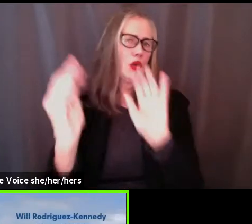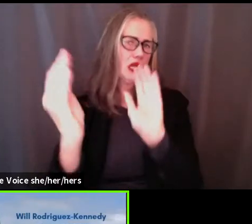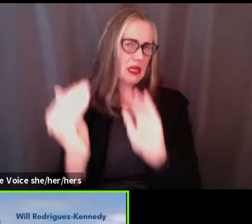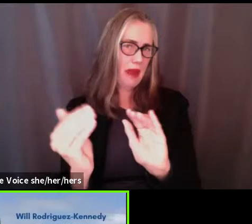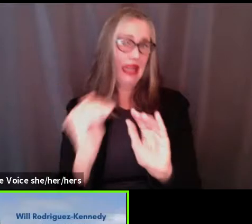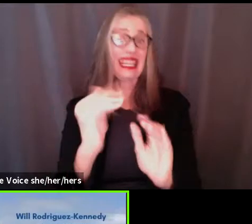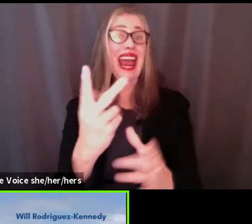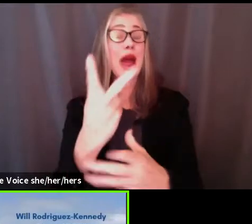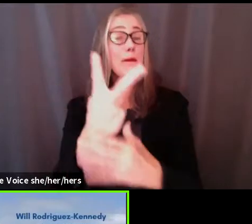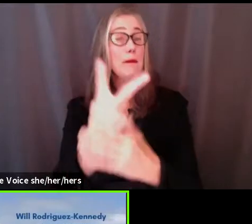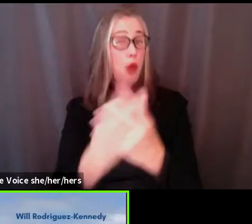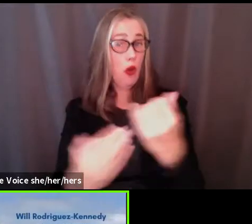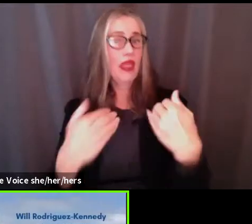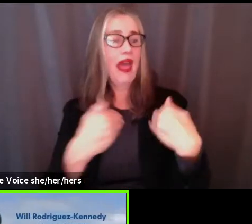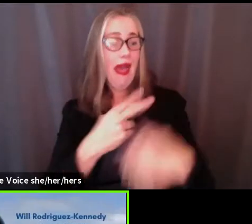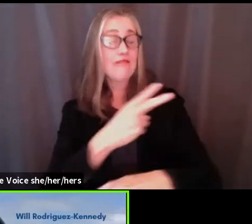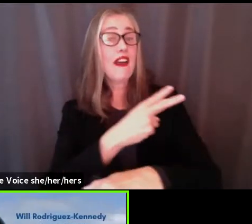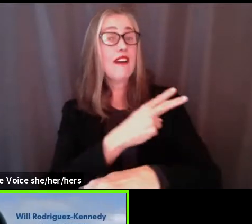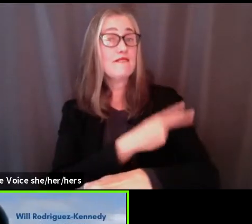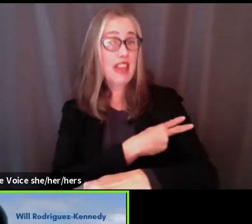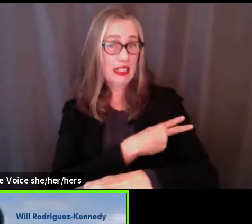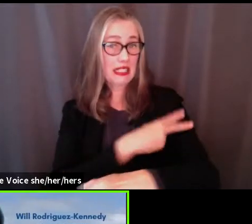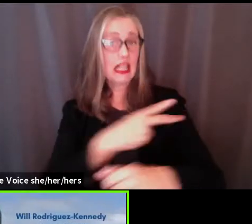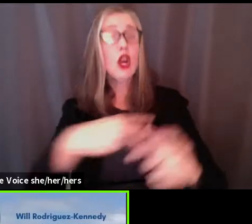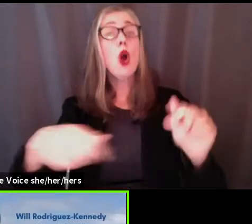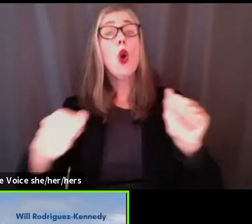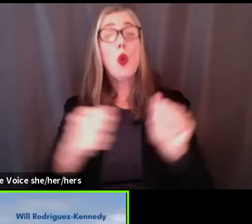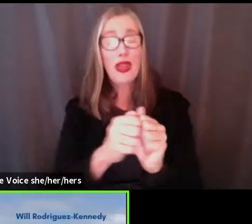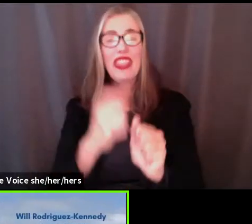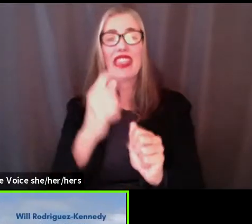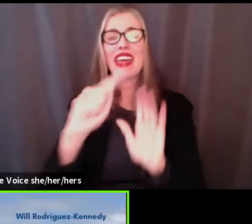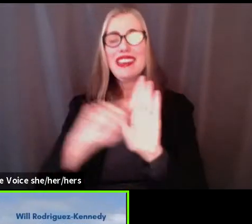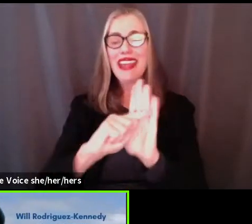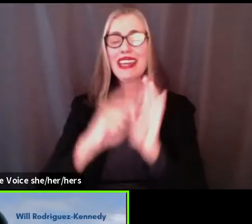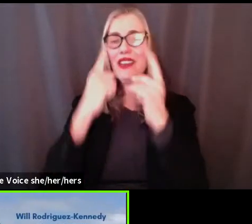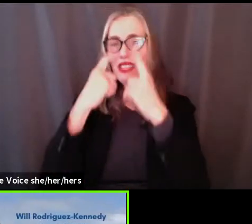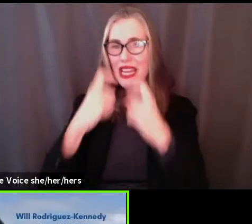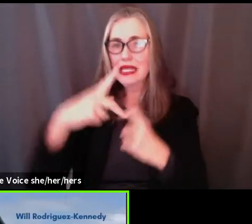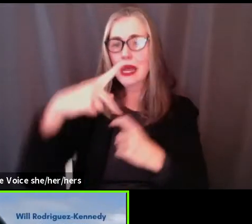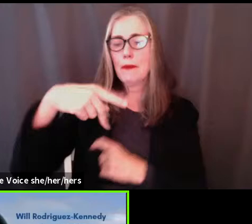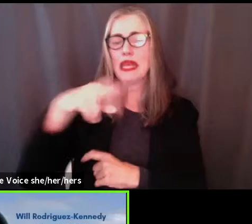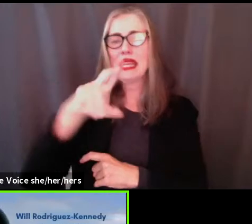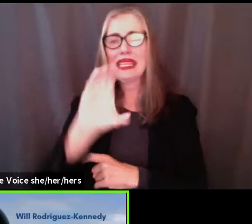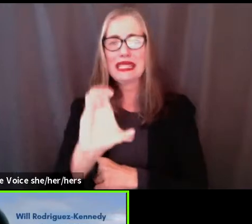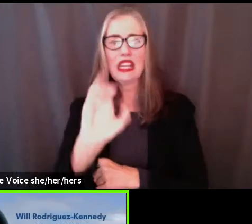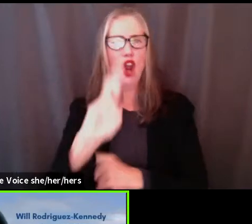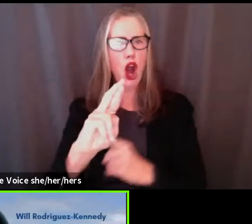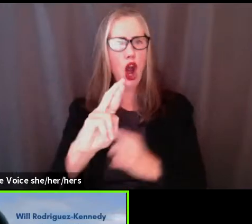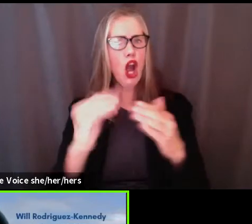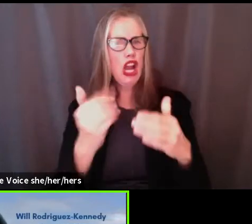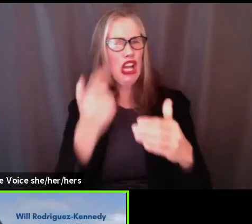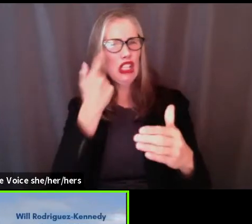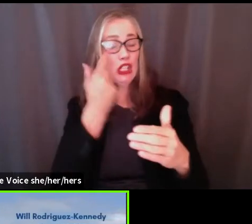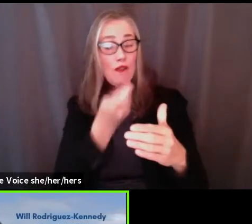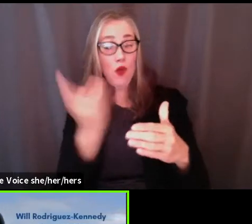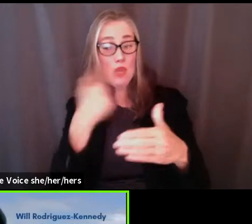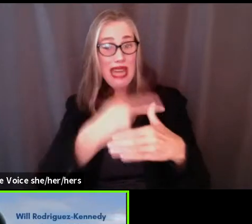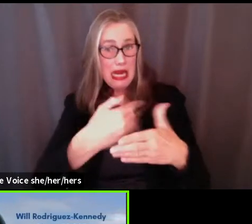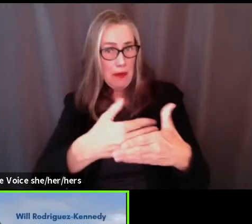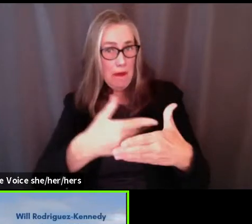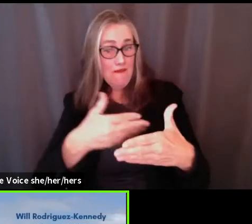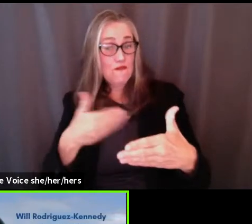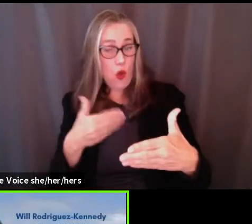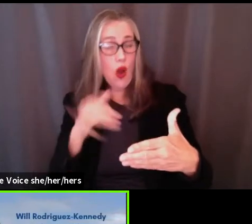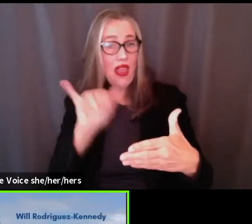only have a negative test, but also a negative PCR test within a certain amount of days of the convention or the